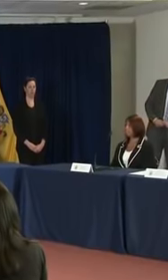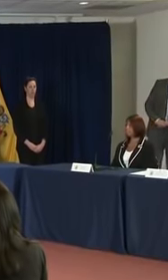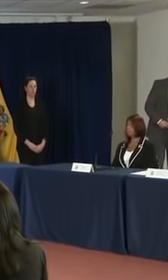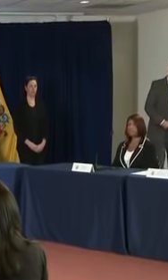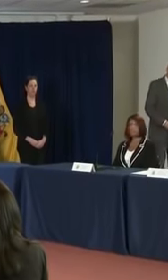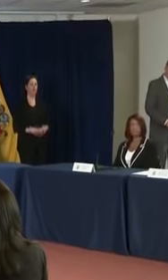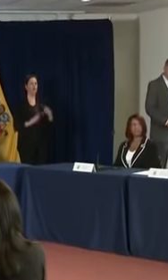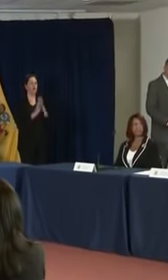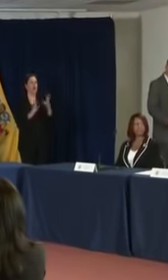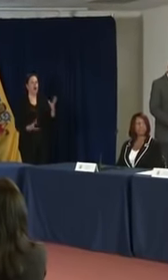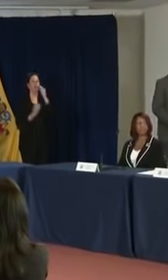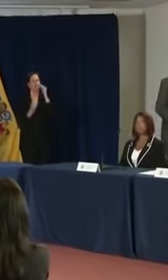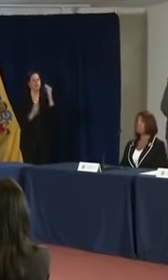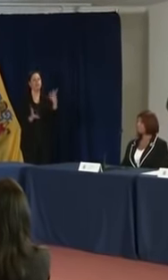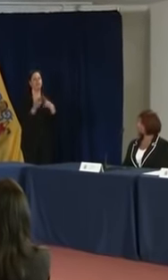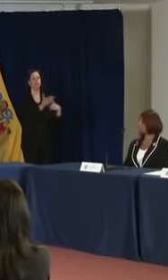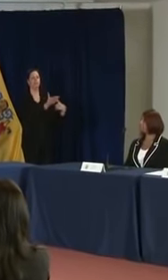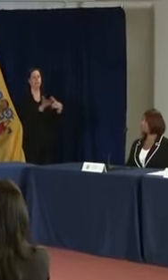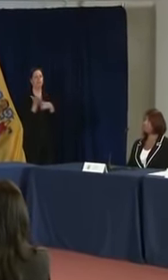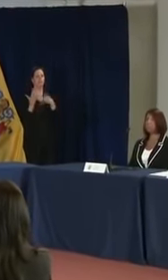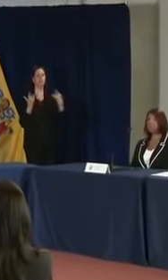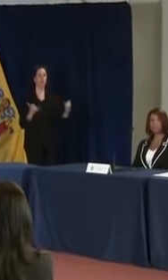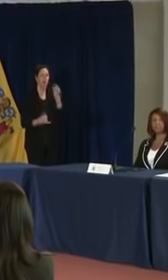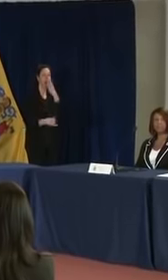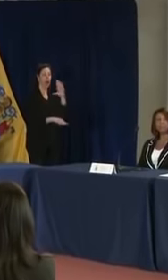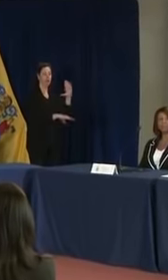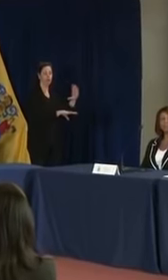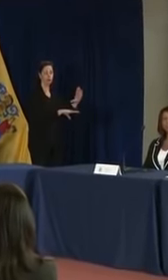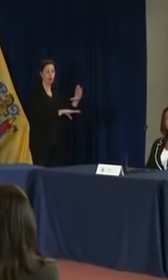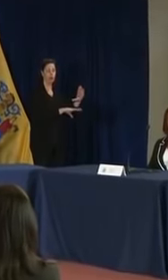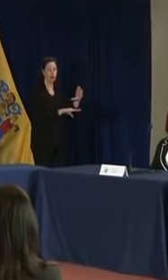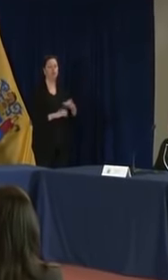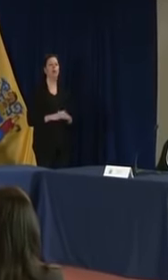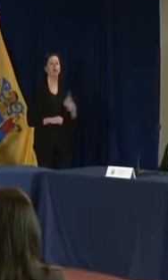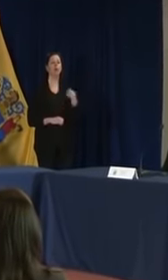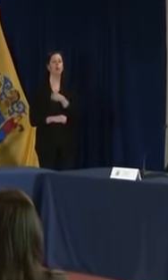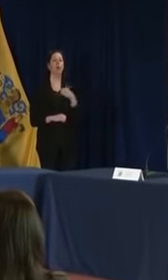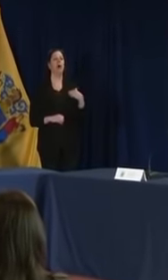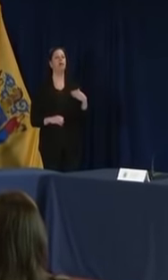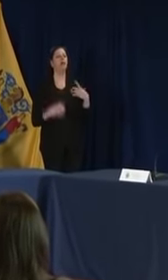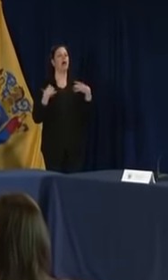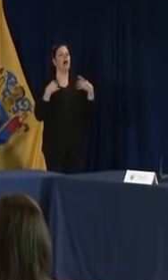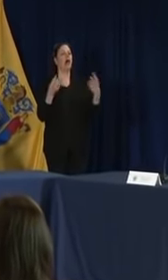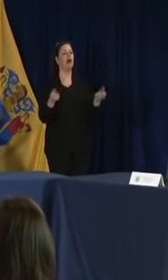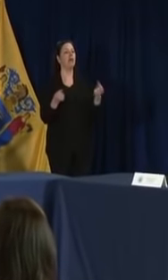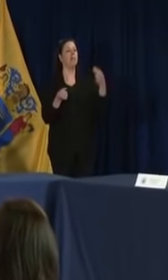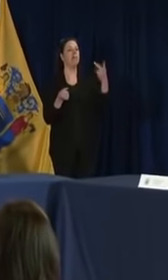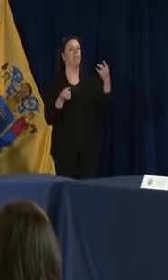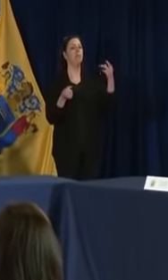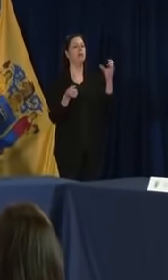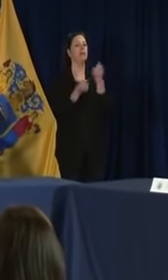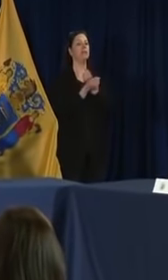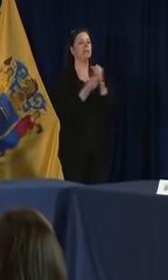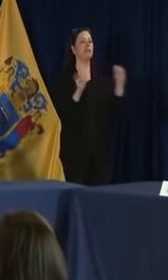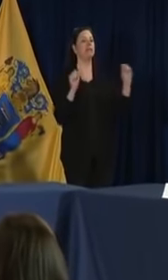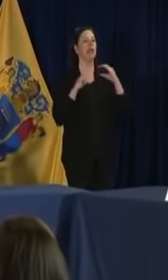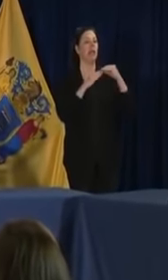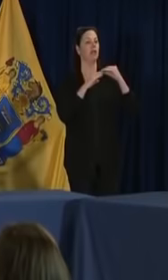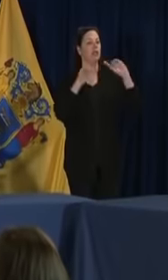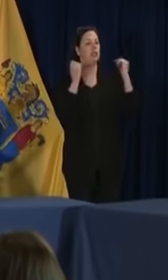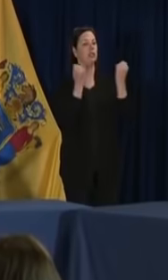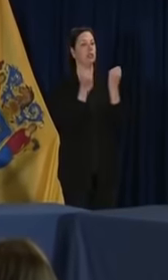Lots to talk about today. Good afternoon. As usual, we have our health and public safety leadership team with us to answer your questions,